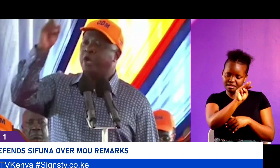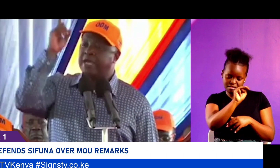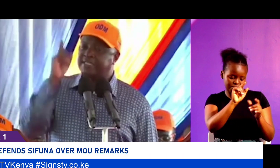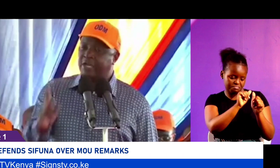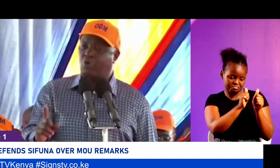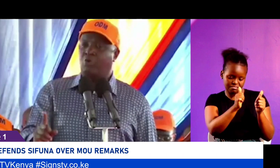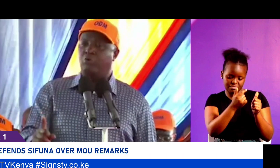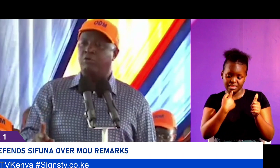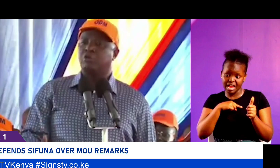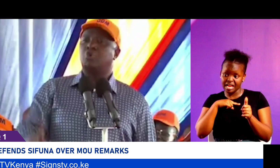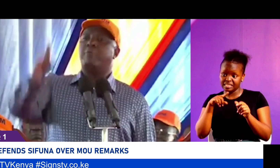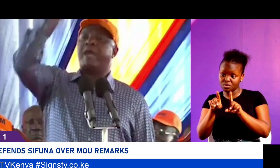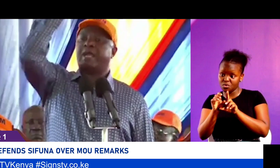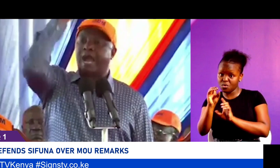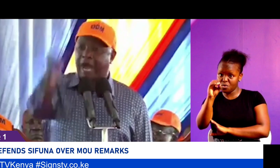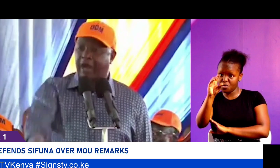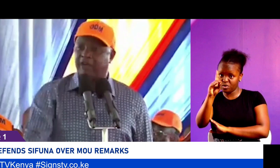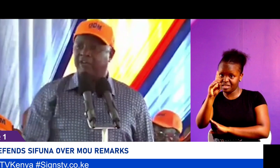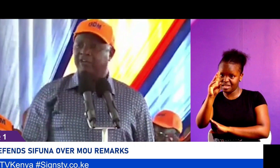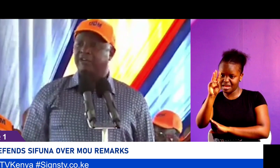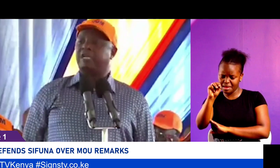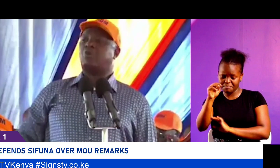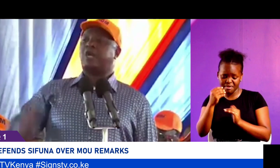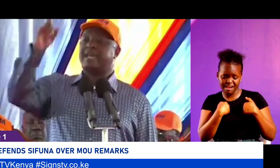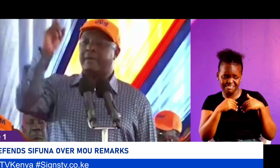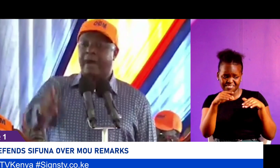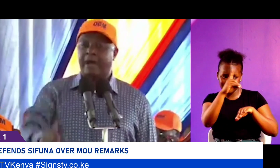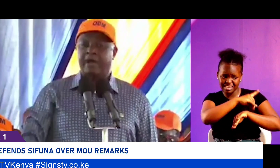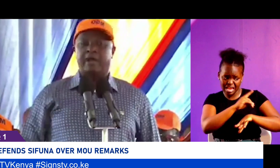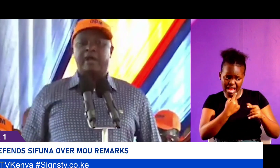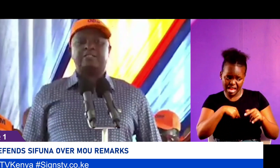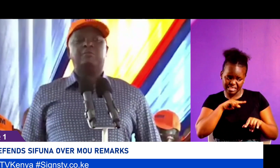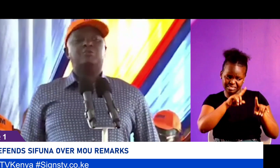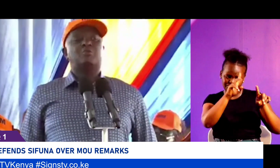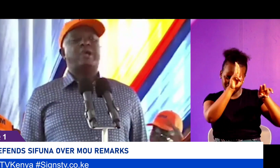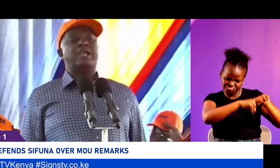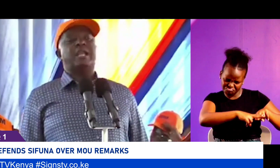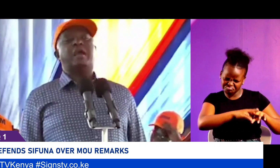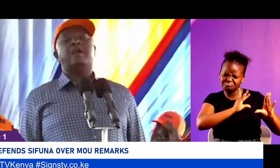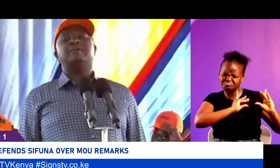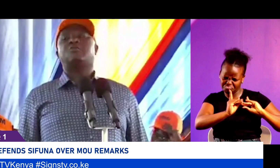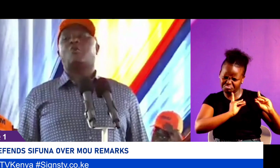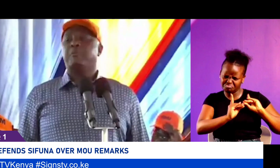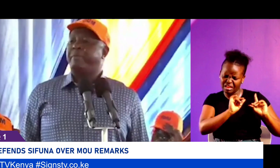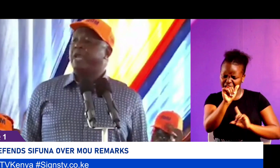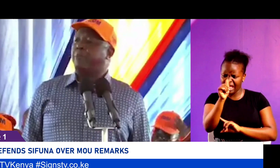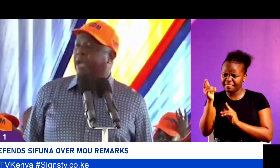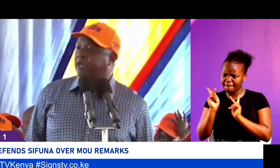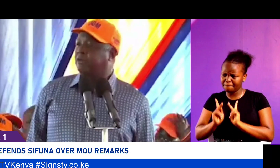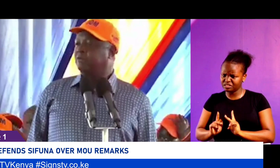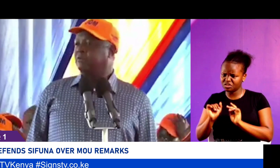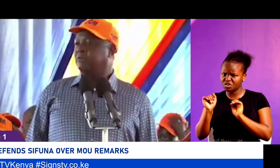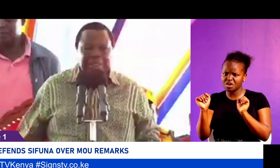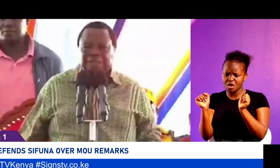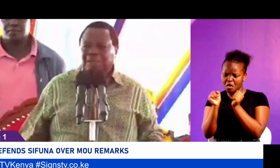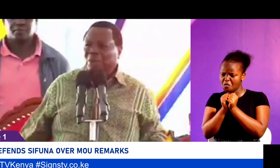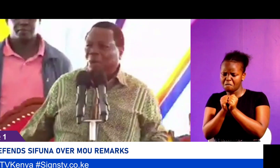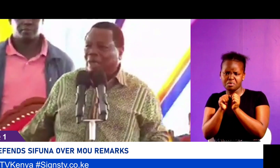hakuna siku tumekaa na tukasema ati mtu mwingine 10 bila break. Nikasema, why